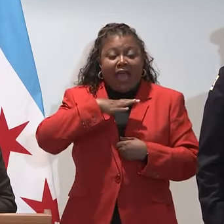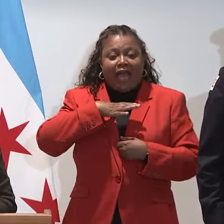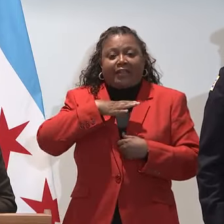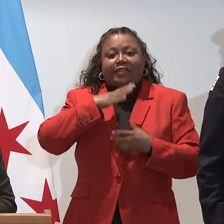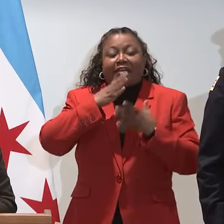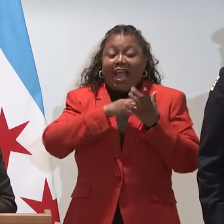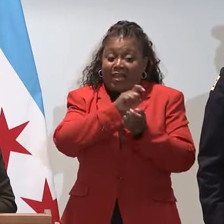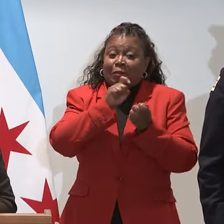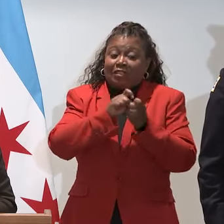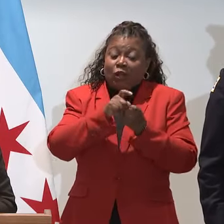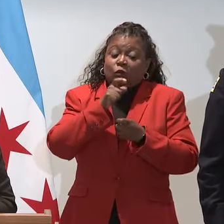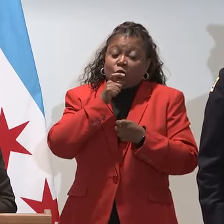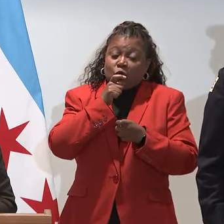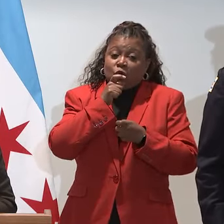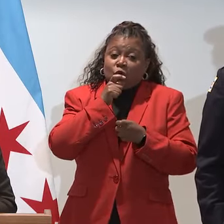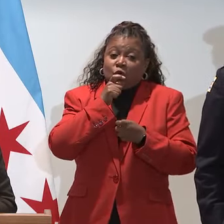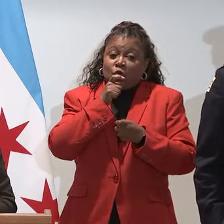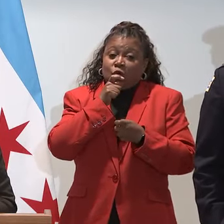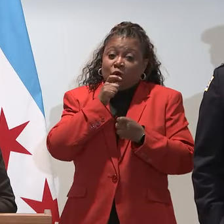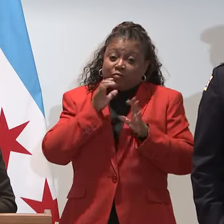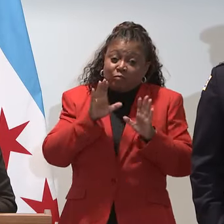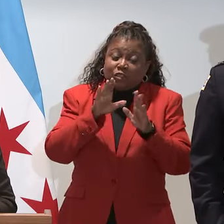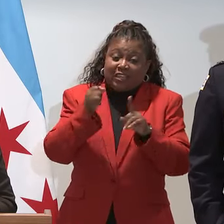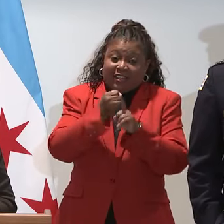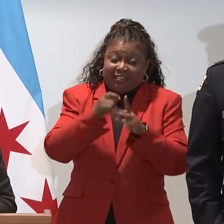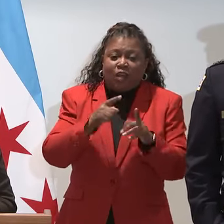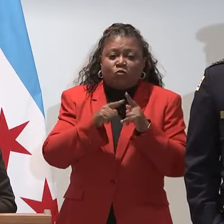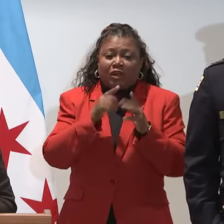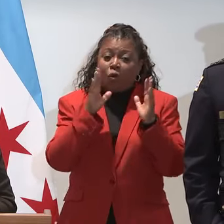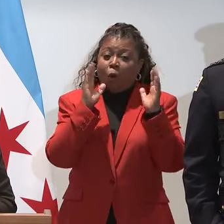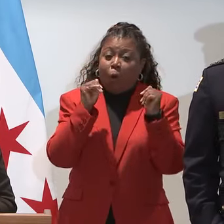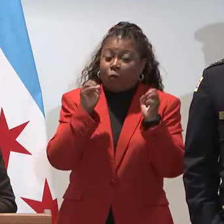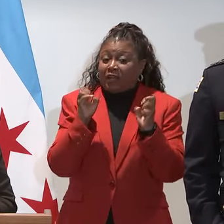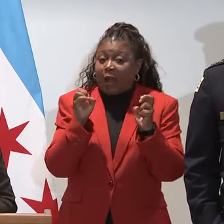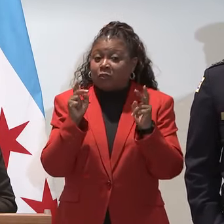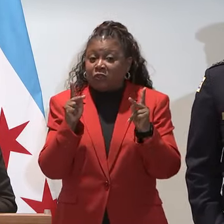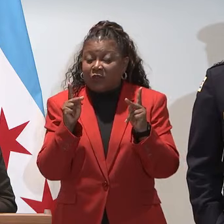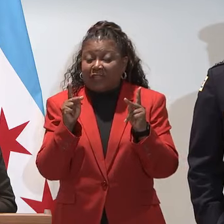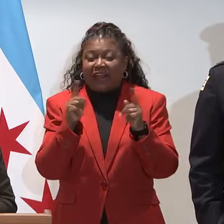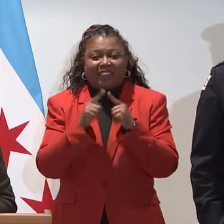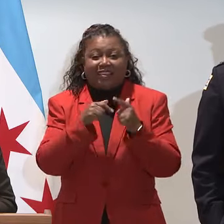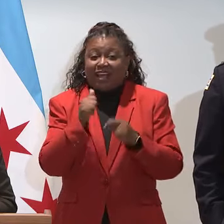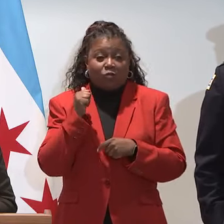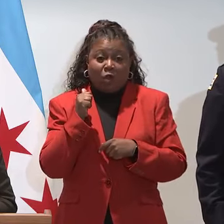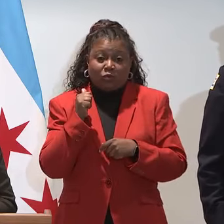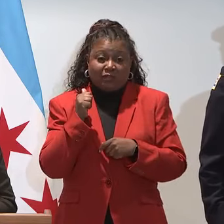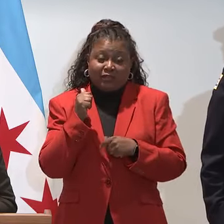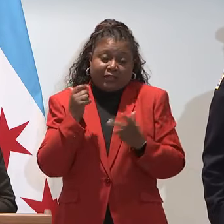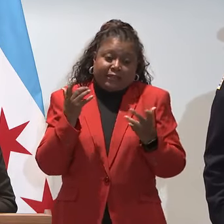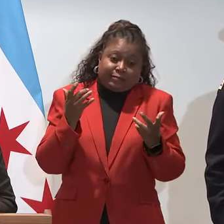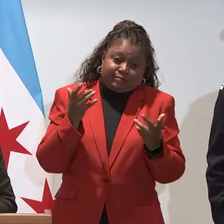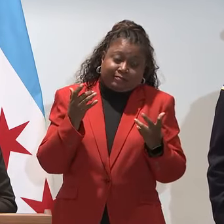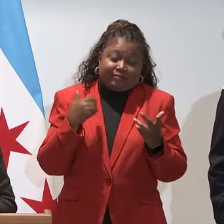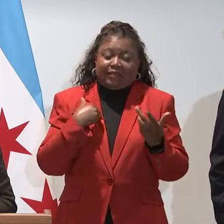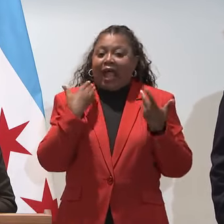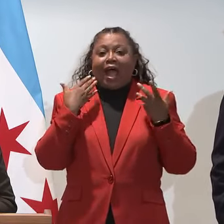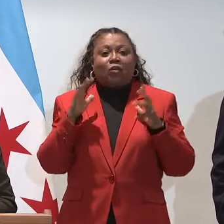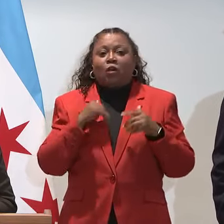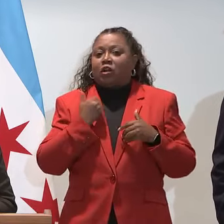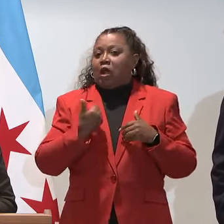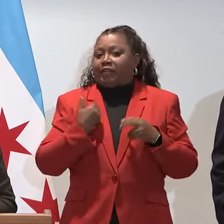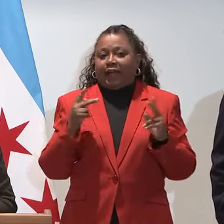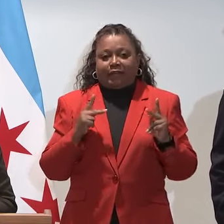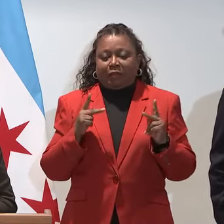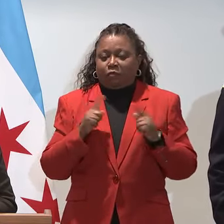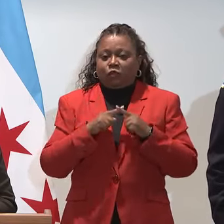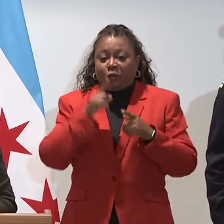so in particular who are the drivers of violence, real hope and opportunity, then they won't. I don't want our young